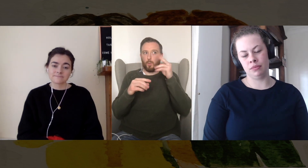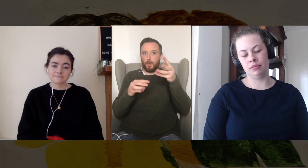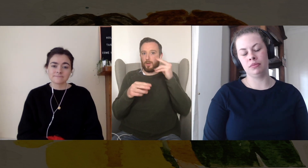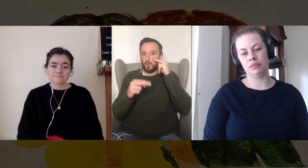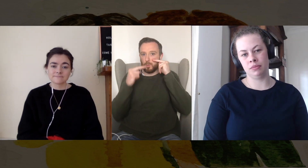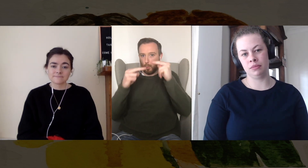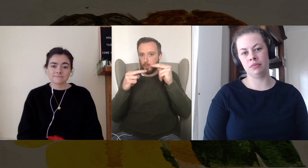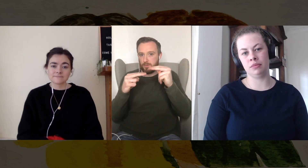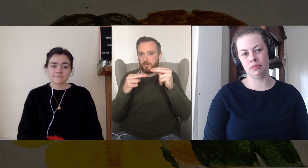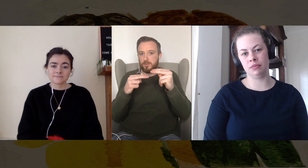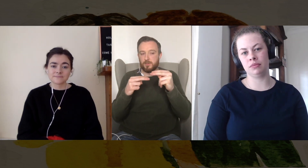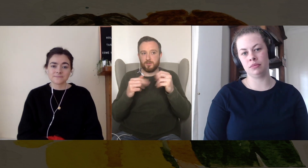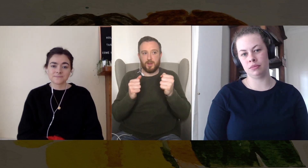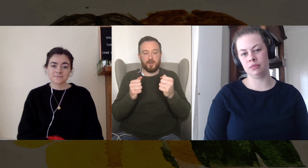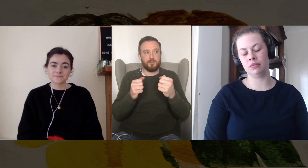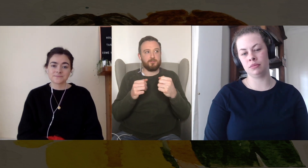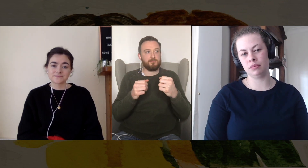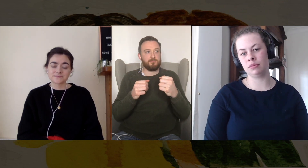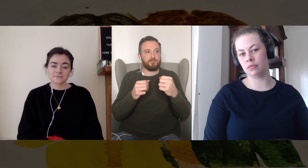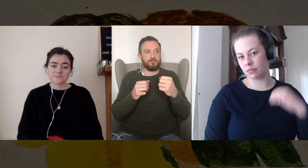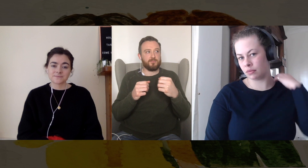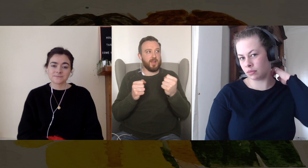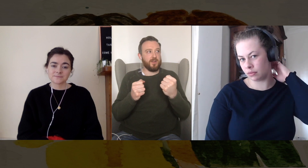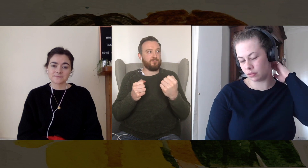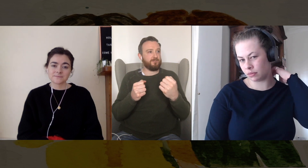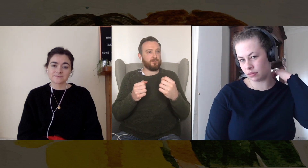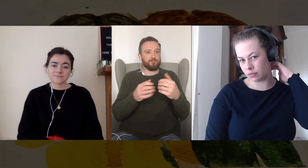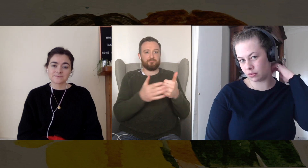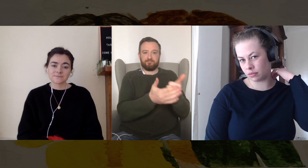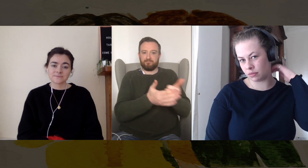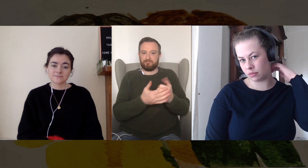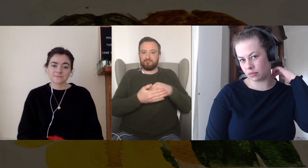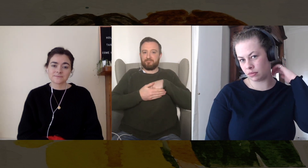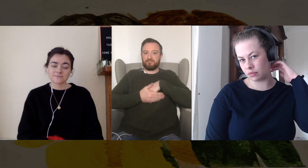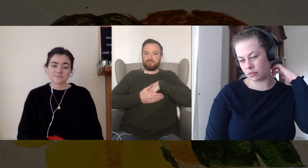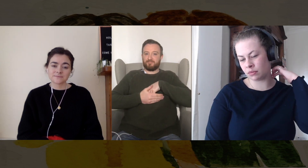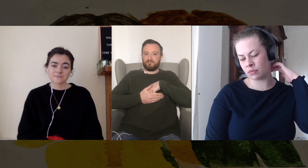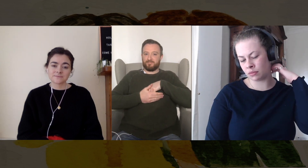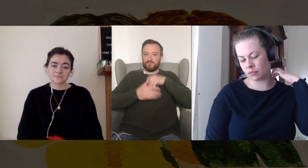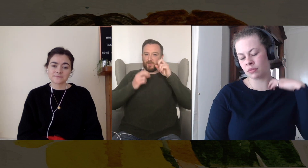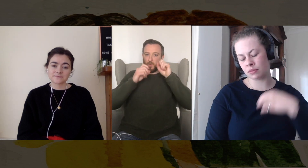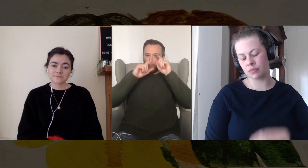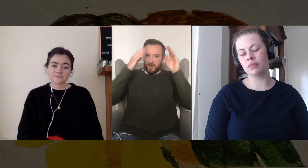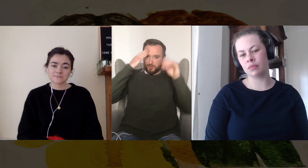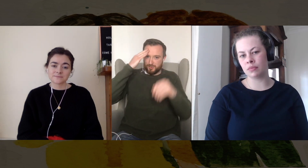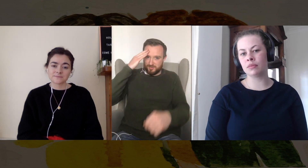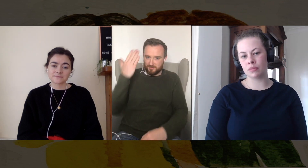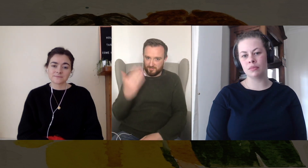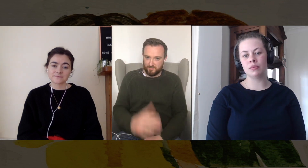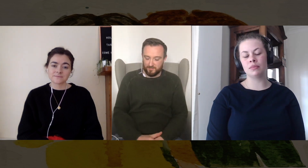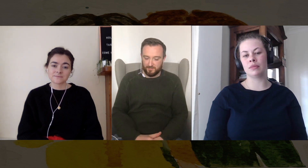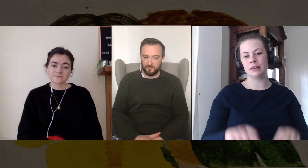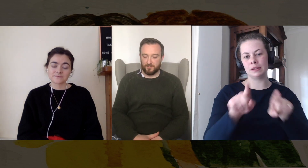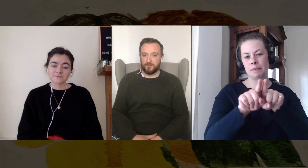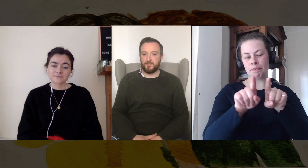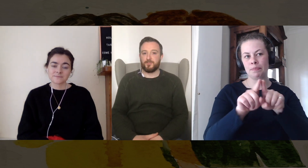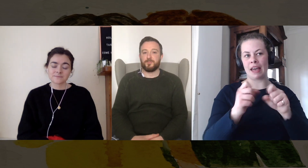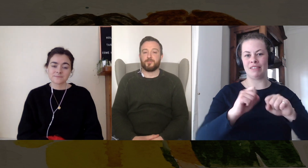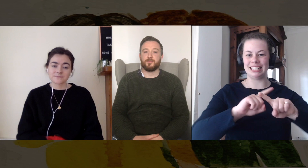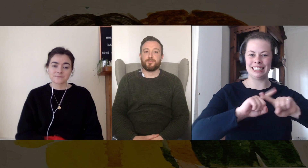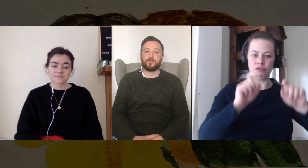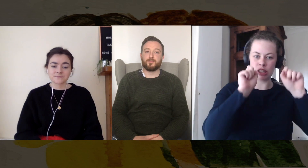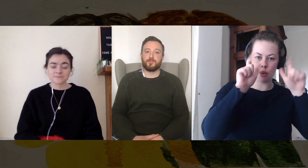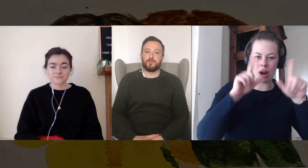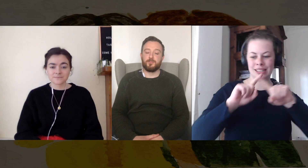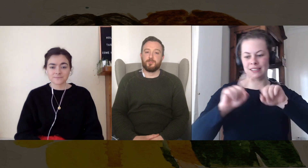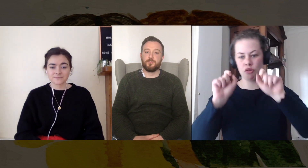if you've similar mindset of people who will bother to notice things, will bother to be creating awareness,